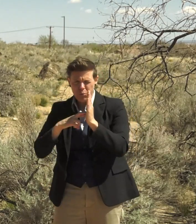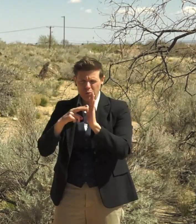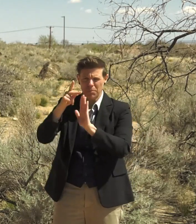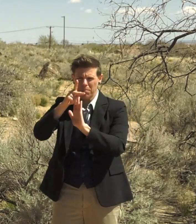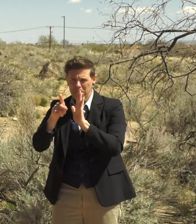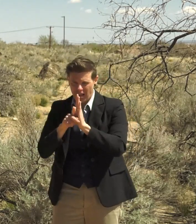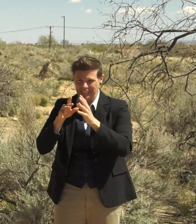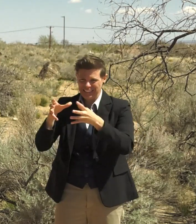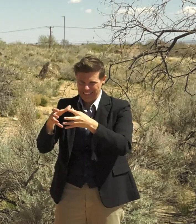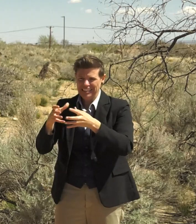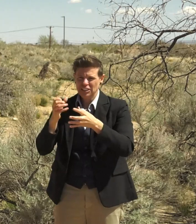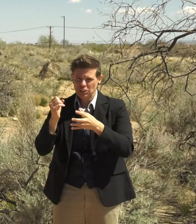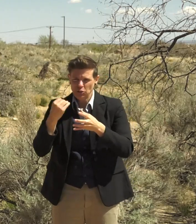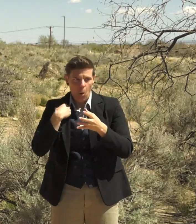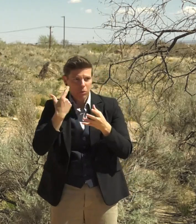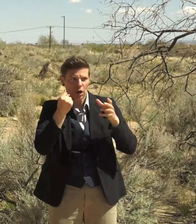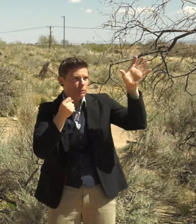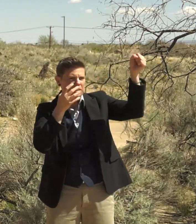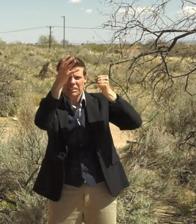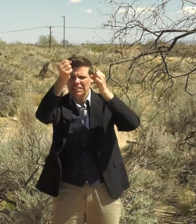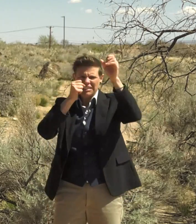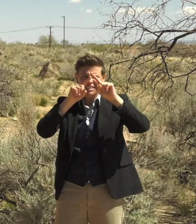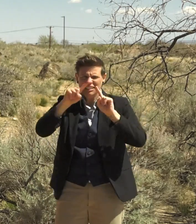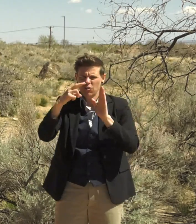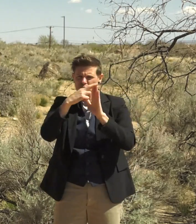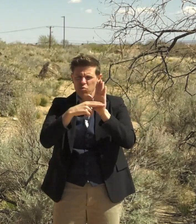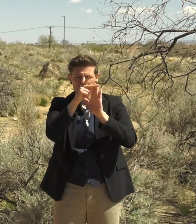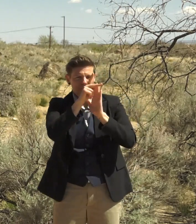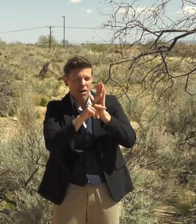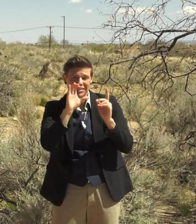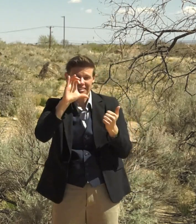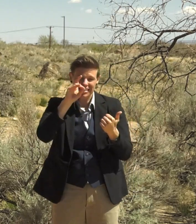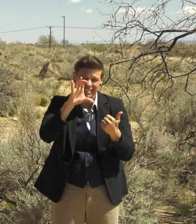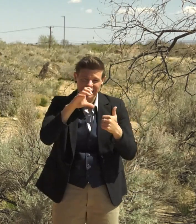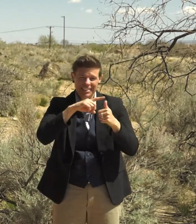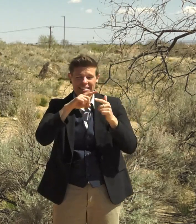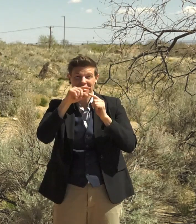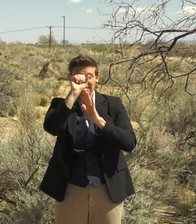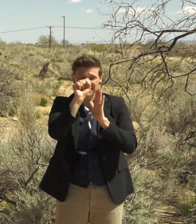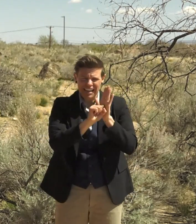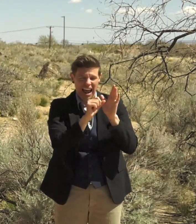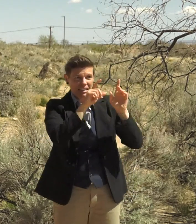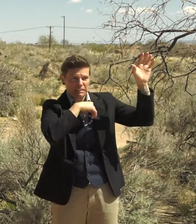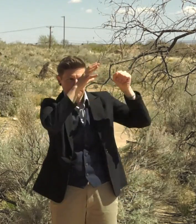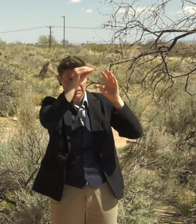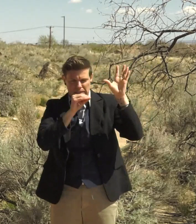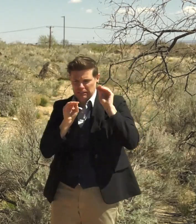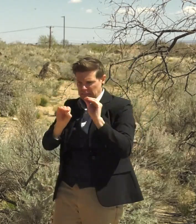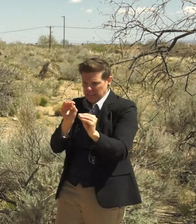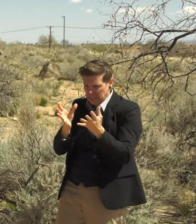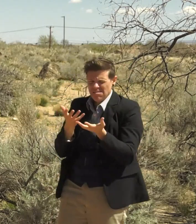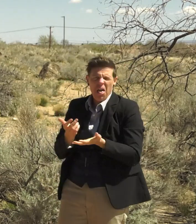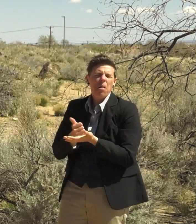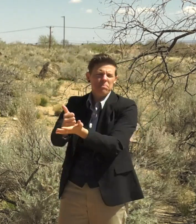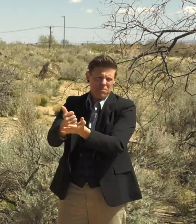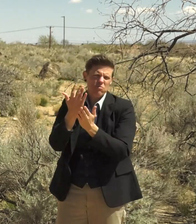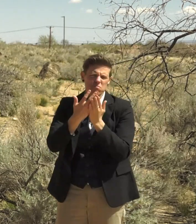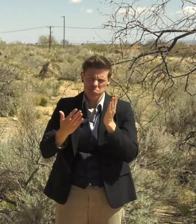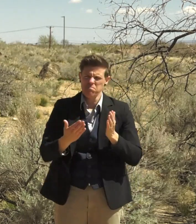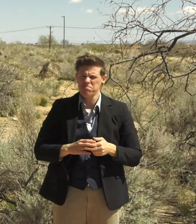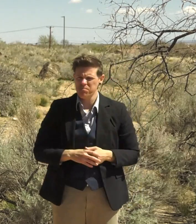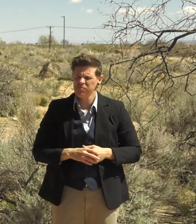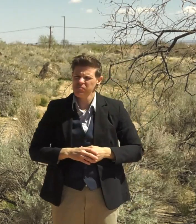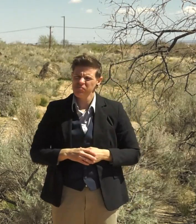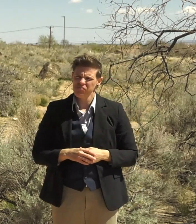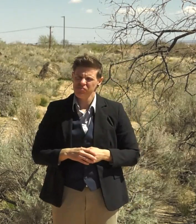know, folks, that we're moving as fast as we can on this, but also your thoughts and prayers for all of these members of our community who live in